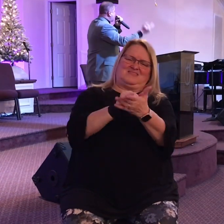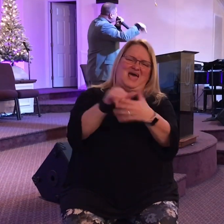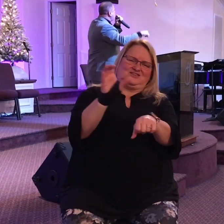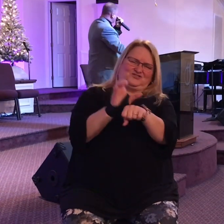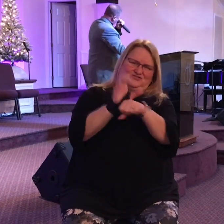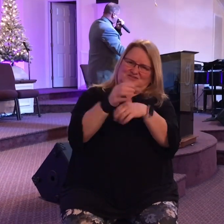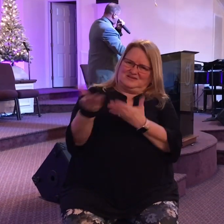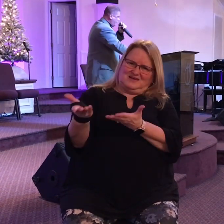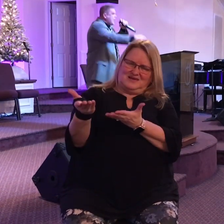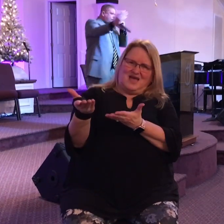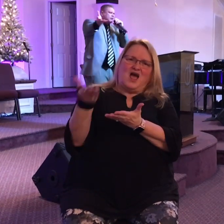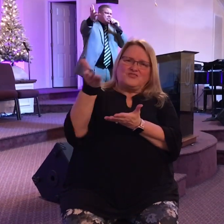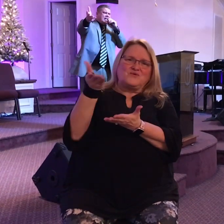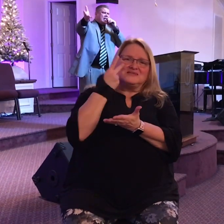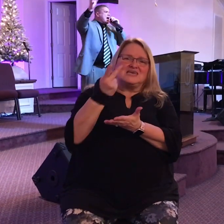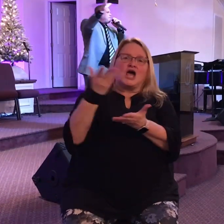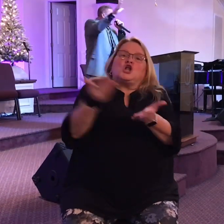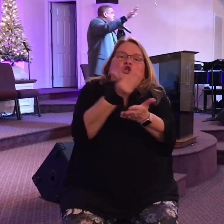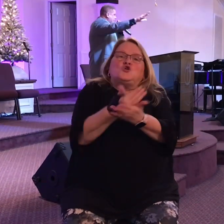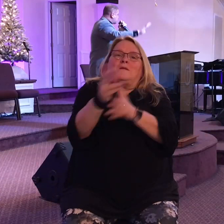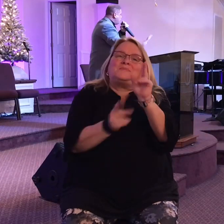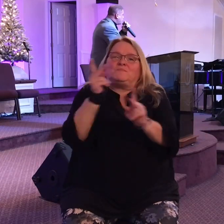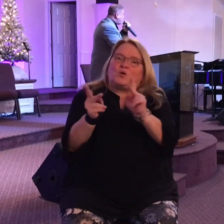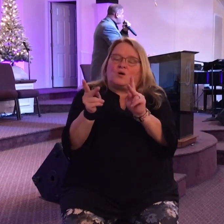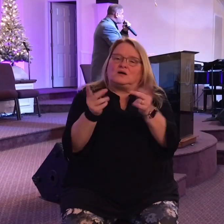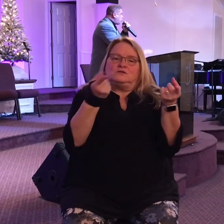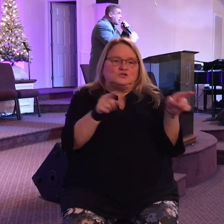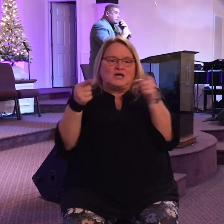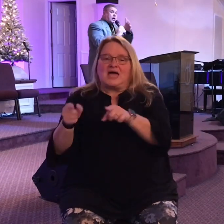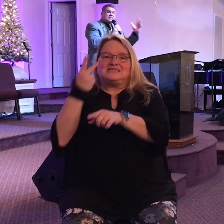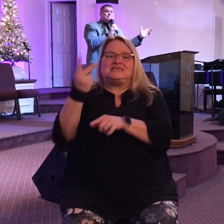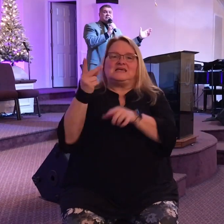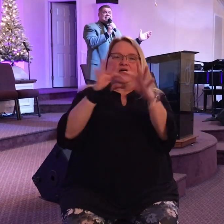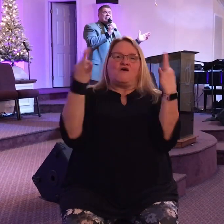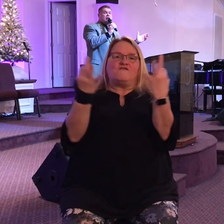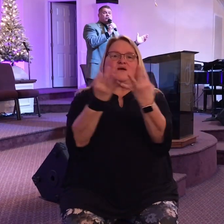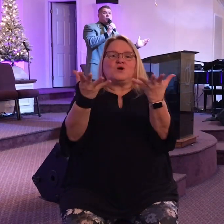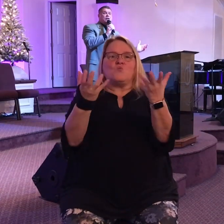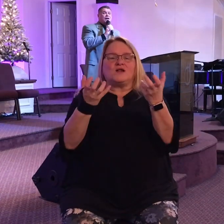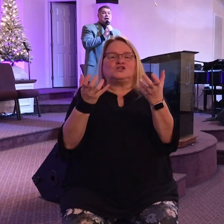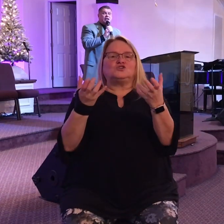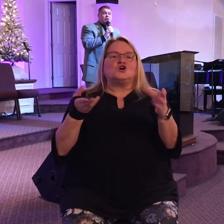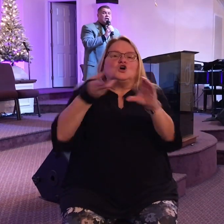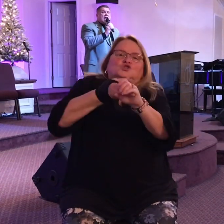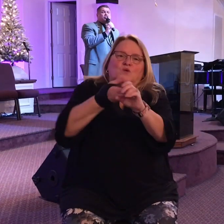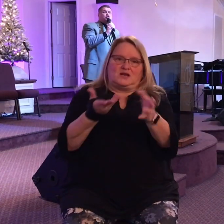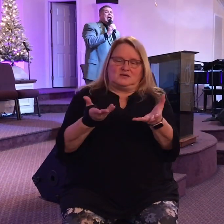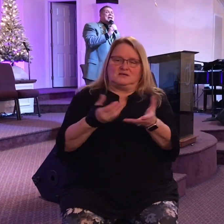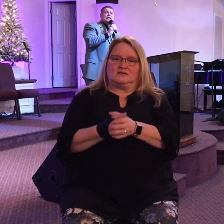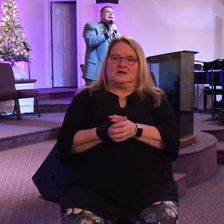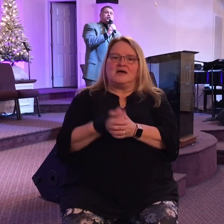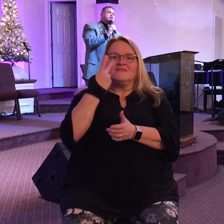They're seeing new people come. They're seeing families wanting to join their church because they've been sitting there for 25 years